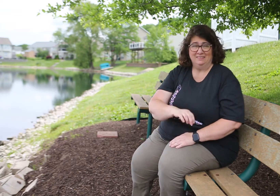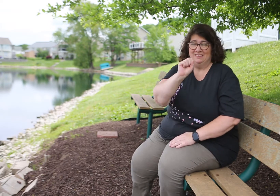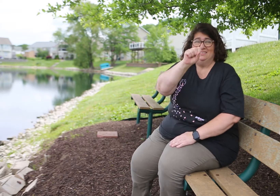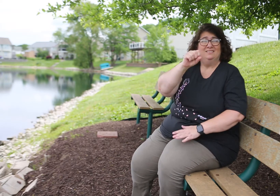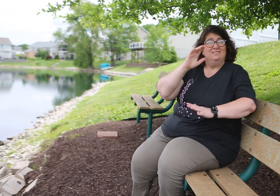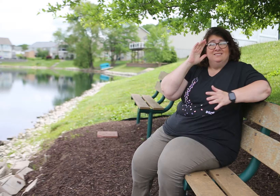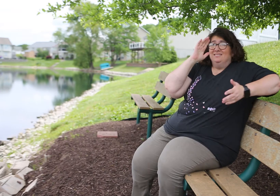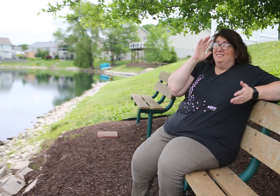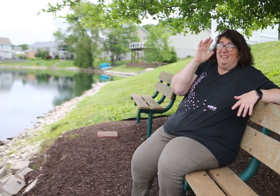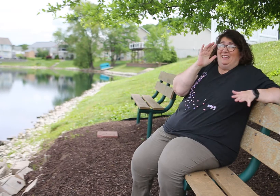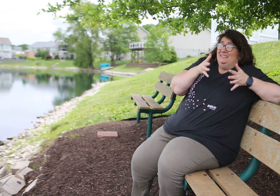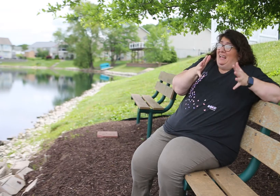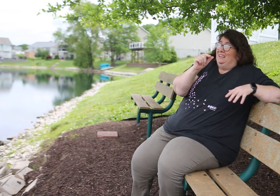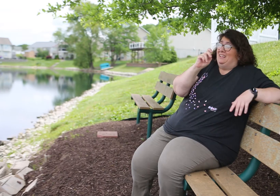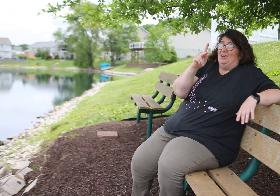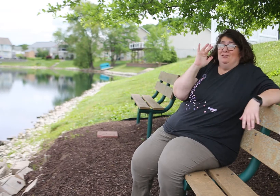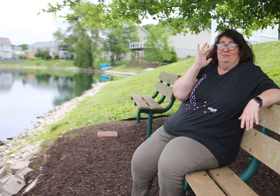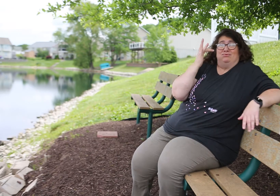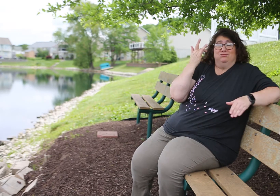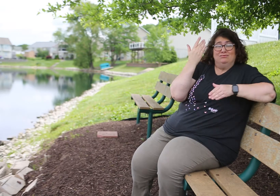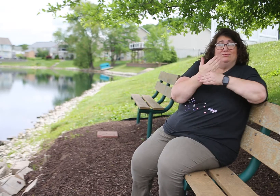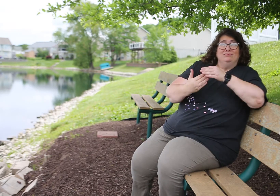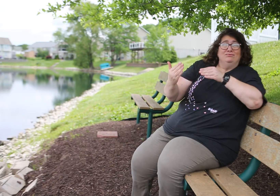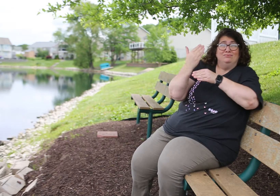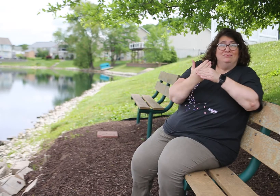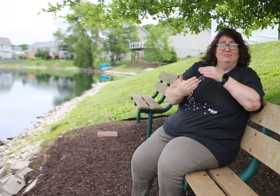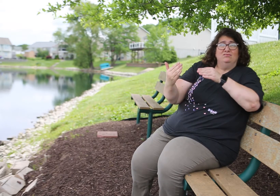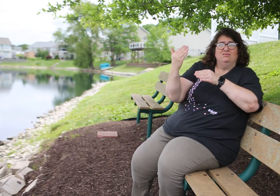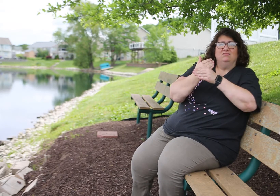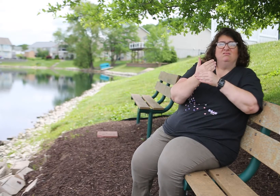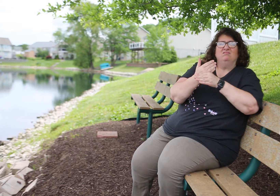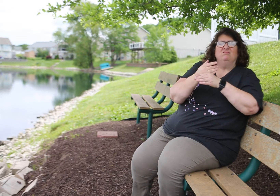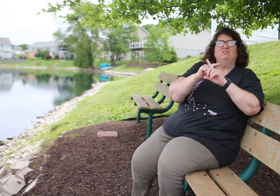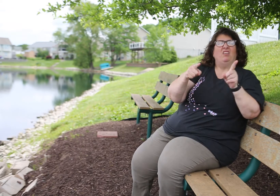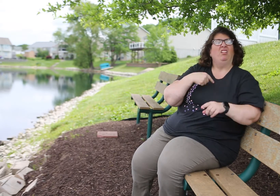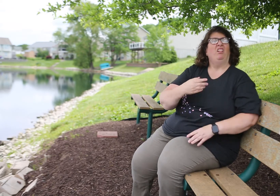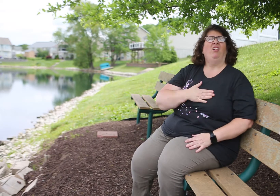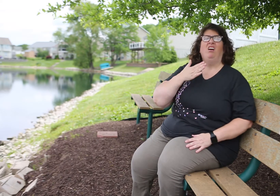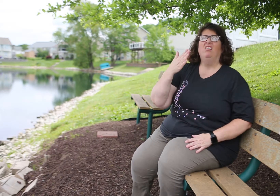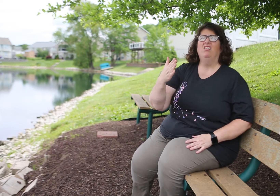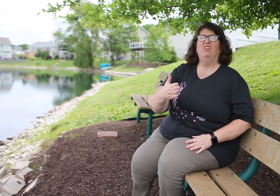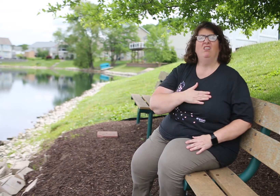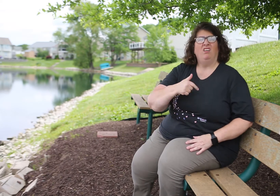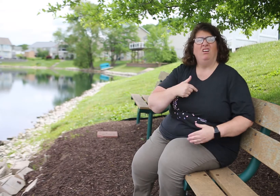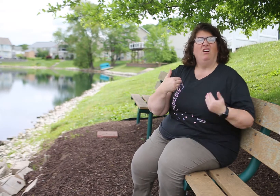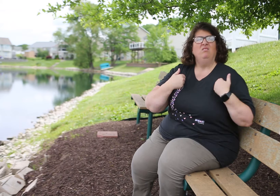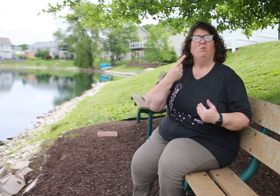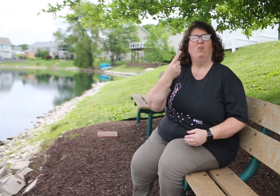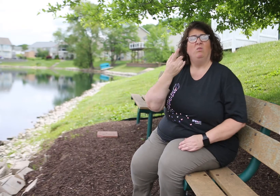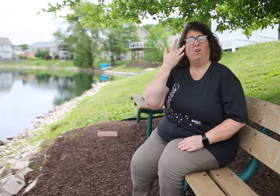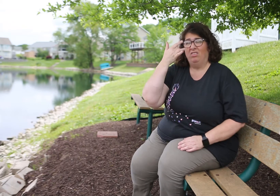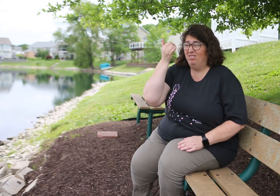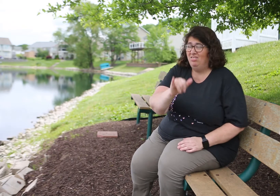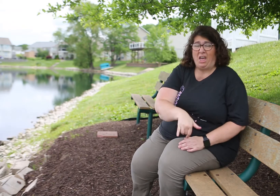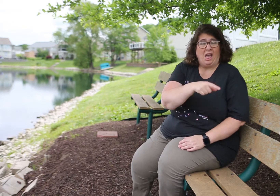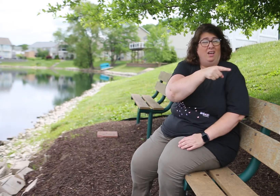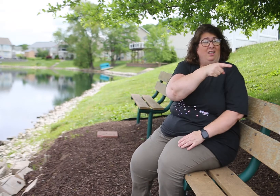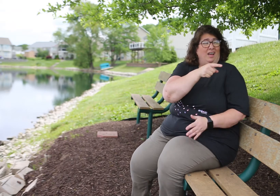Anxiety attacks can be a nuisance sometimes, but I was very grateful that I had one because